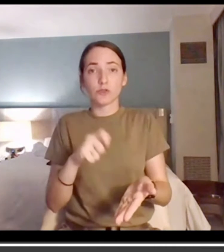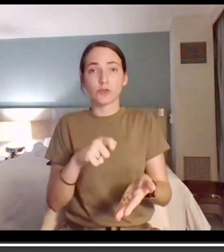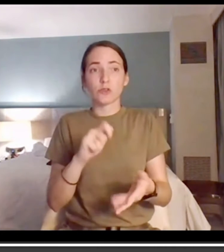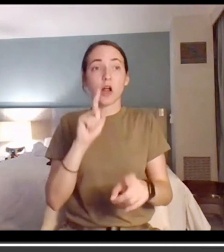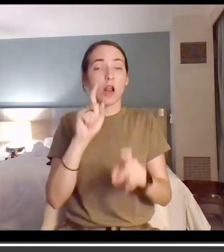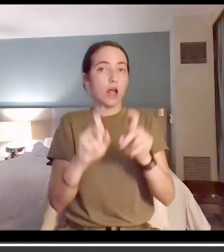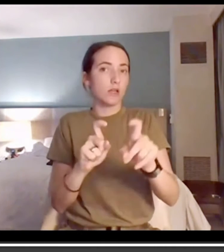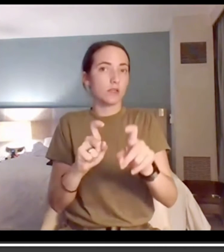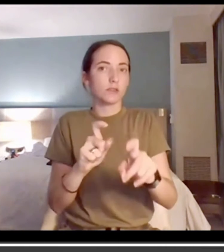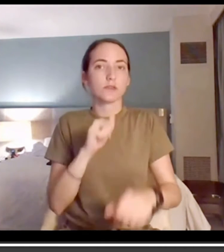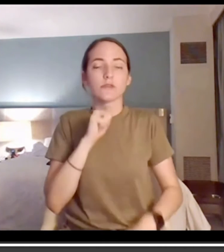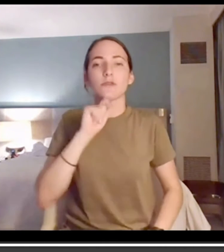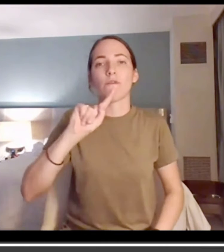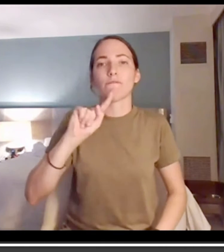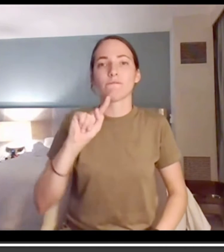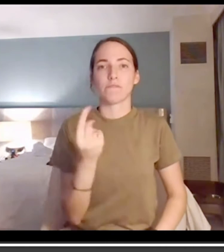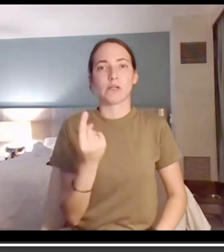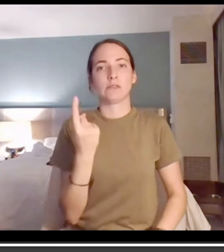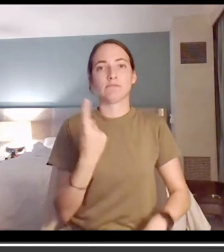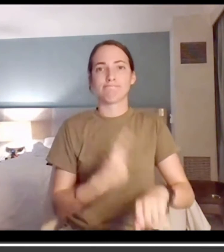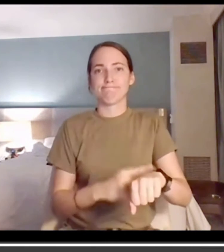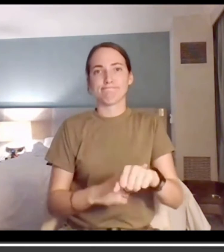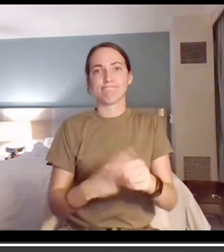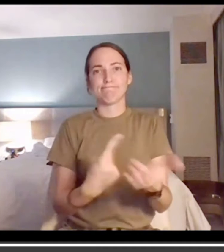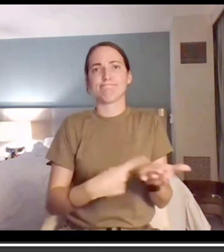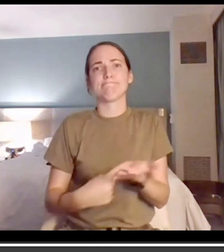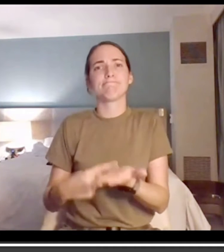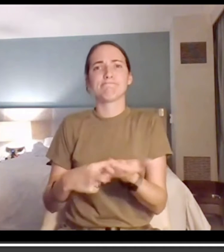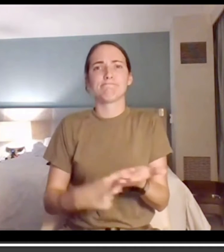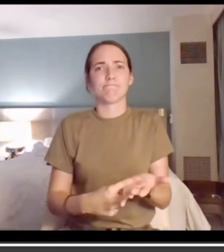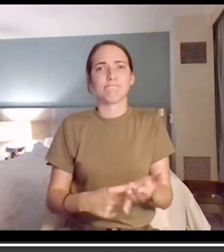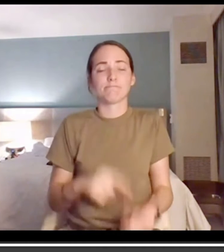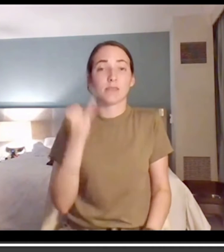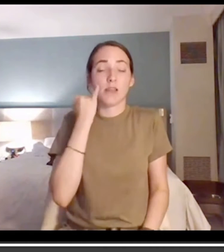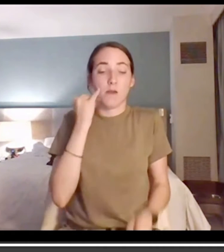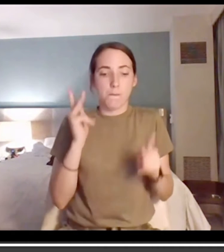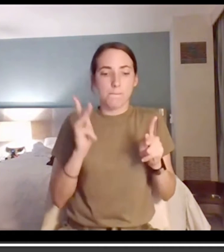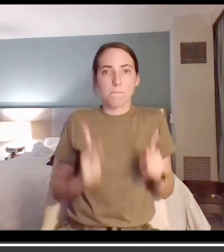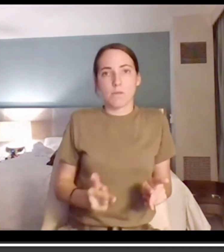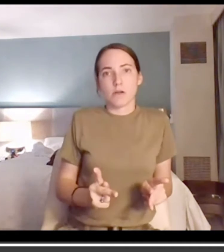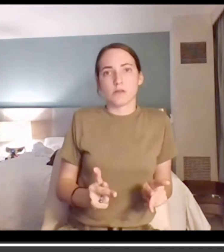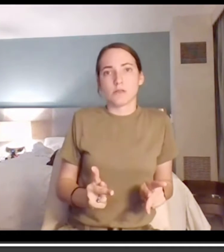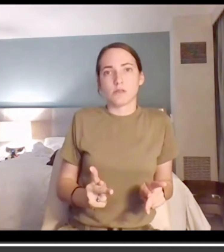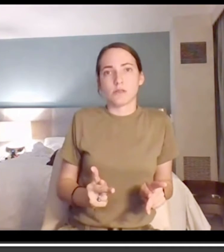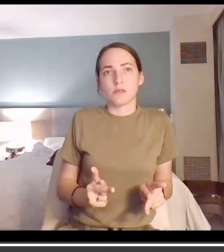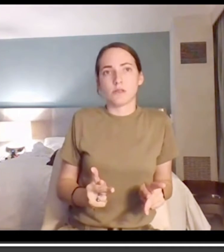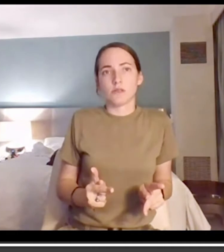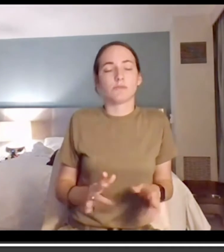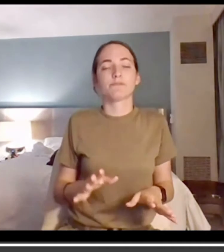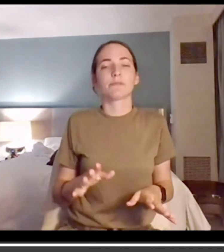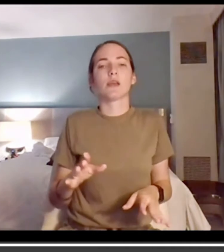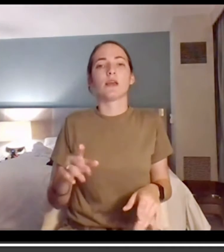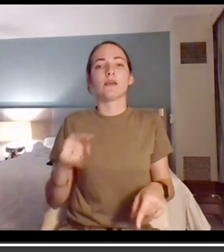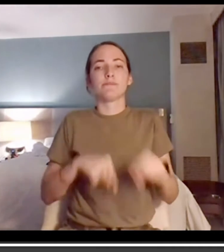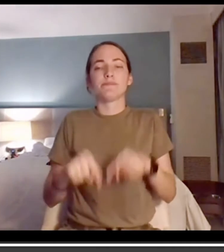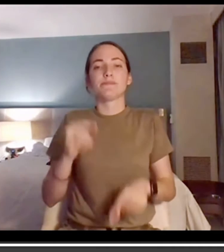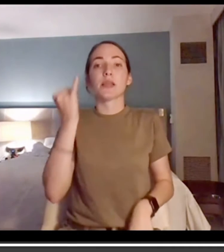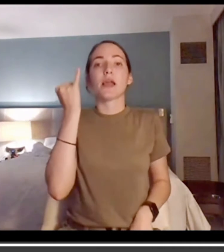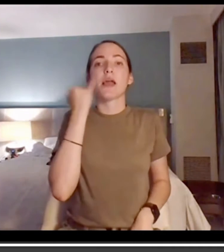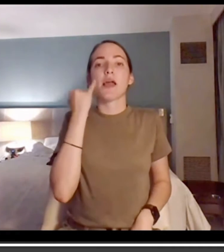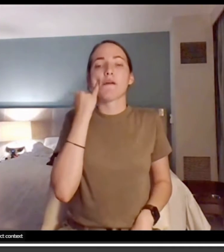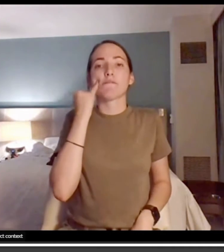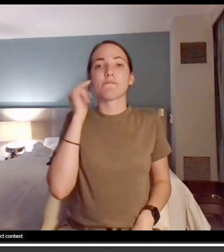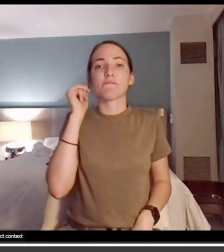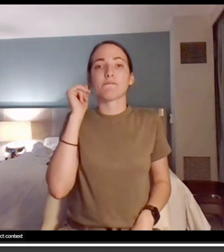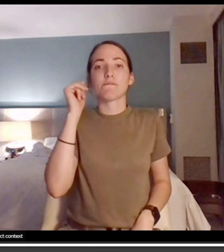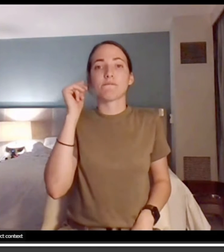to be in a situation where the judge says, well, how much can you lift? And you say, well, I never thought about that. I don't know. Not very much. Well, that's not good. You need to be able to say,